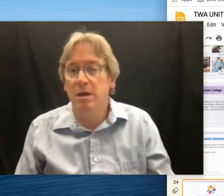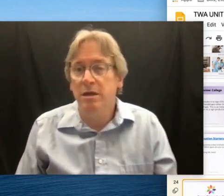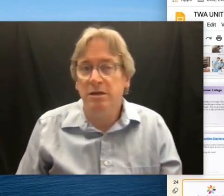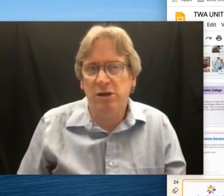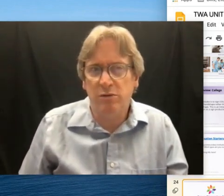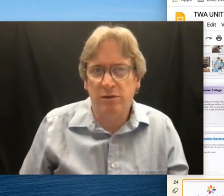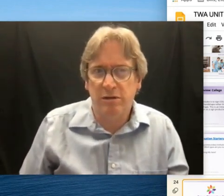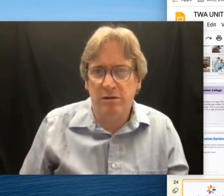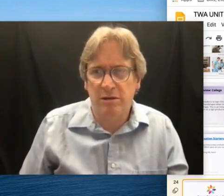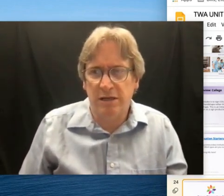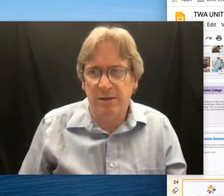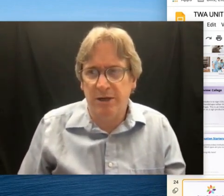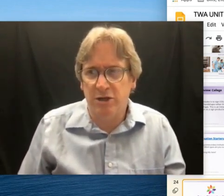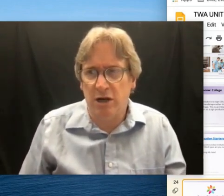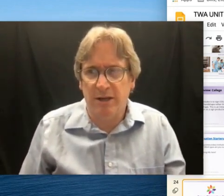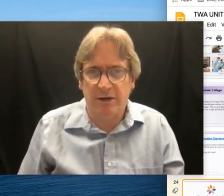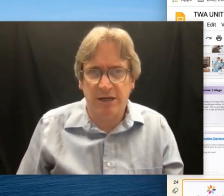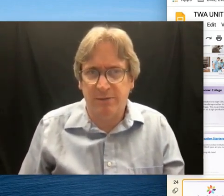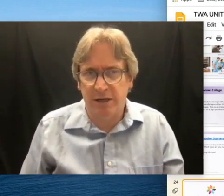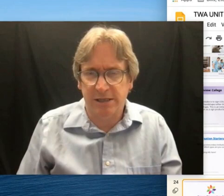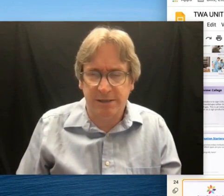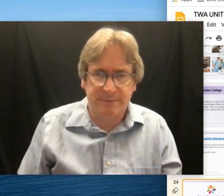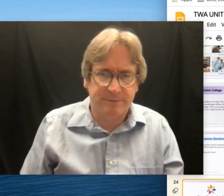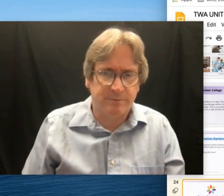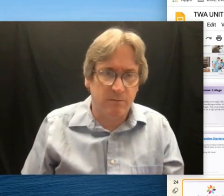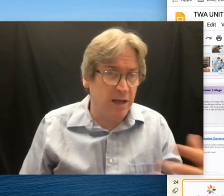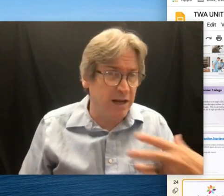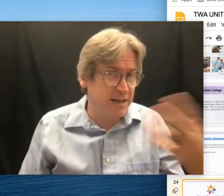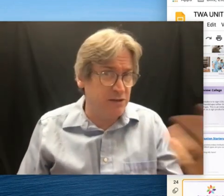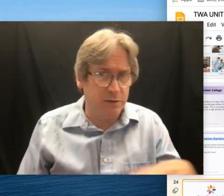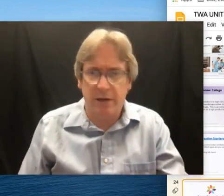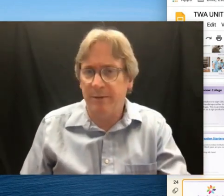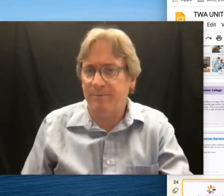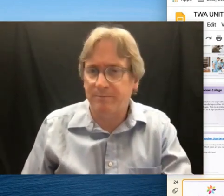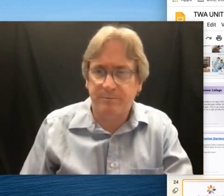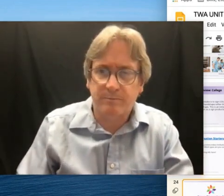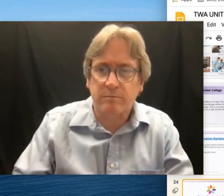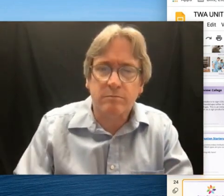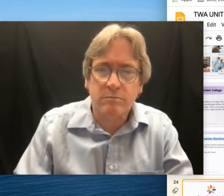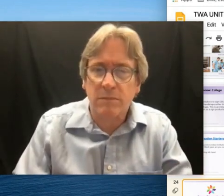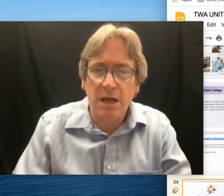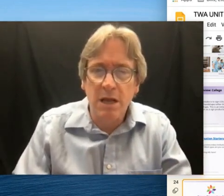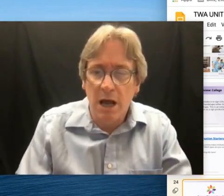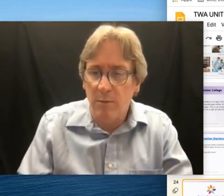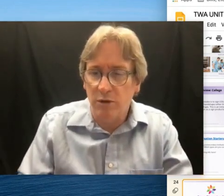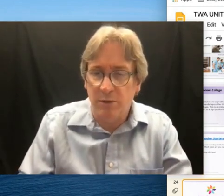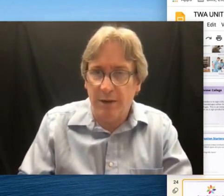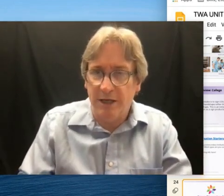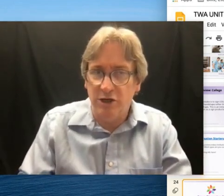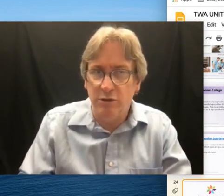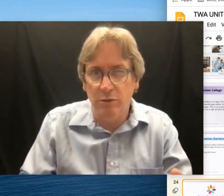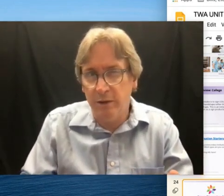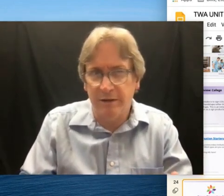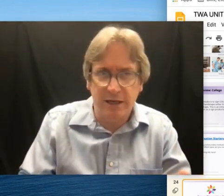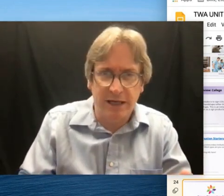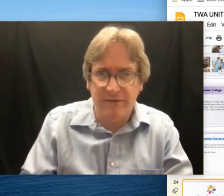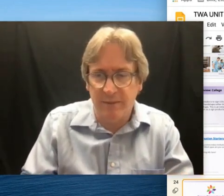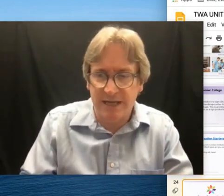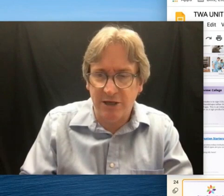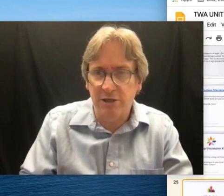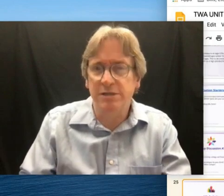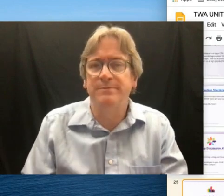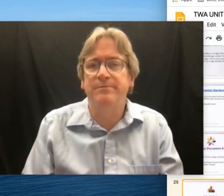Zoom so that someone can talk about their experiences and get a deaf student to come in. We'll see what we can do with